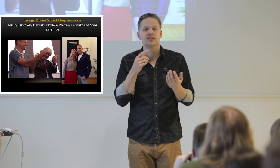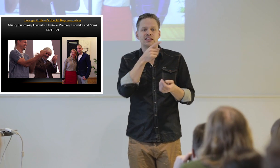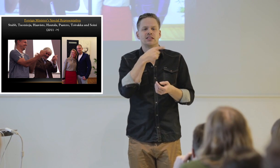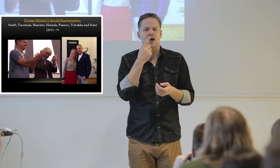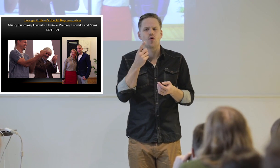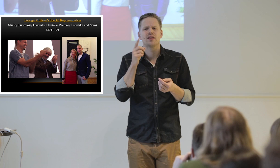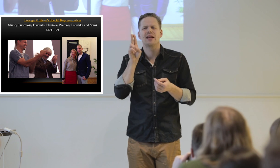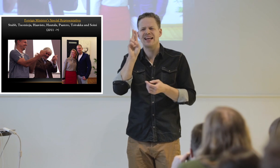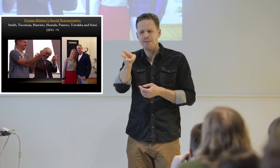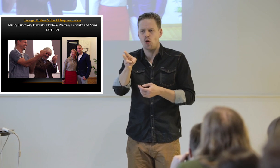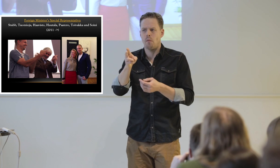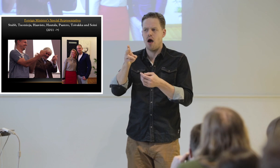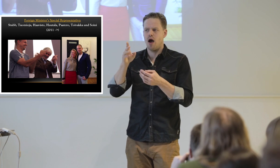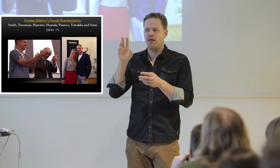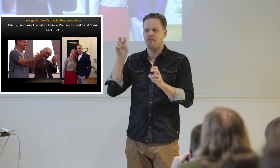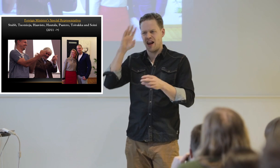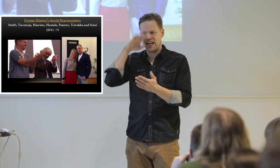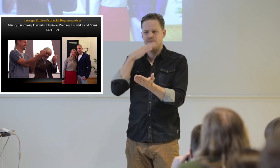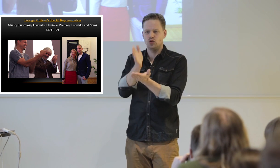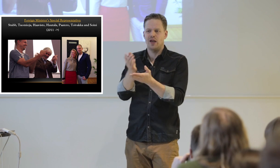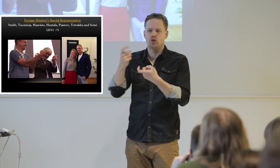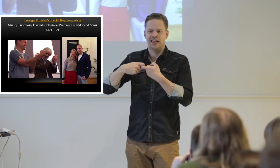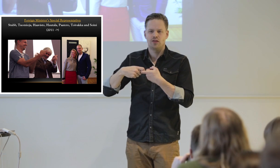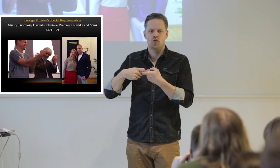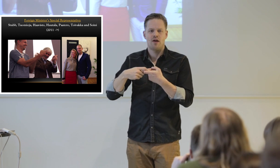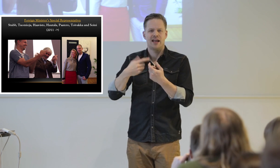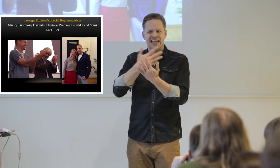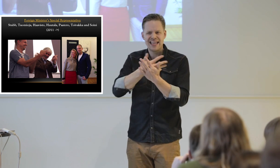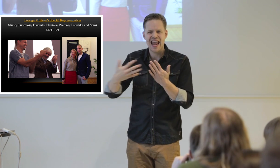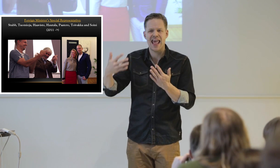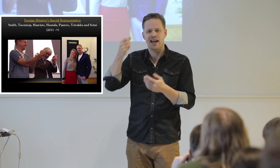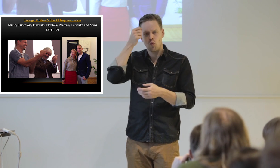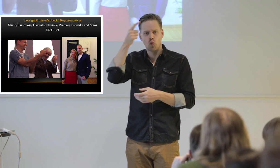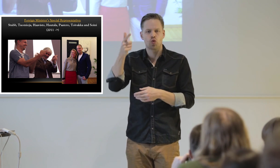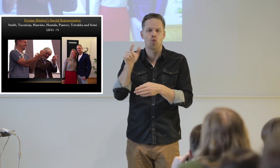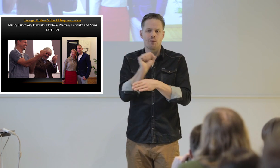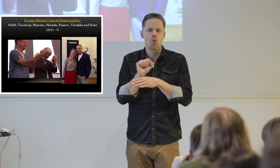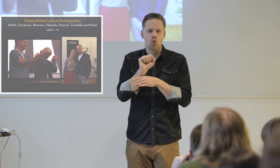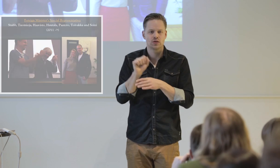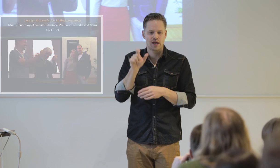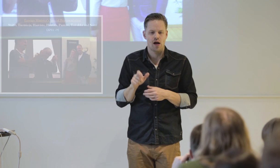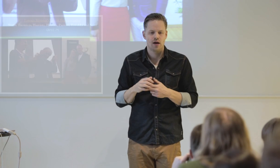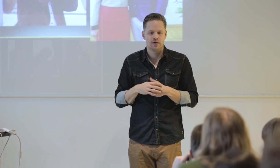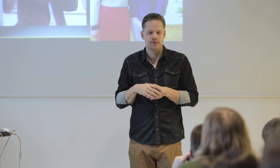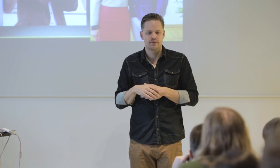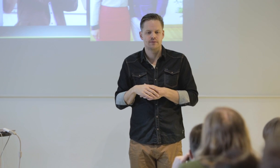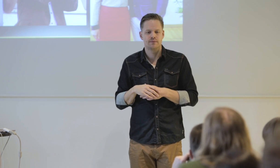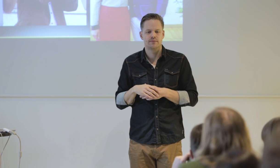thinking about that and said that because Alexander Stubb said that because in human rights issues, as a defender